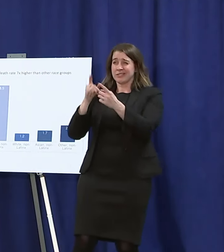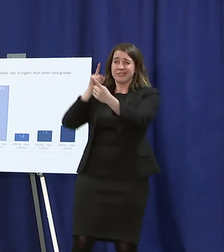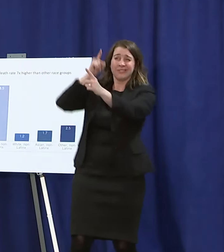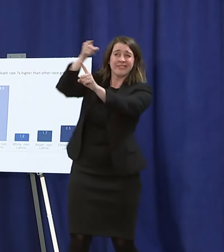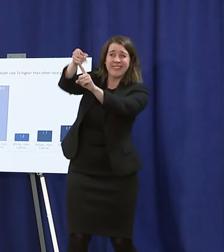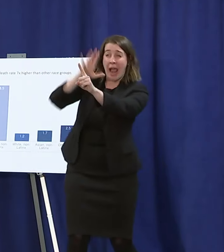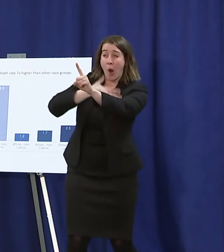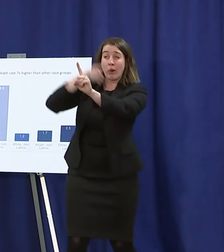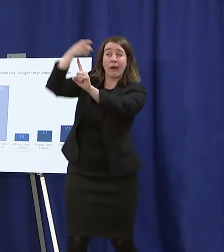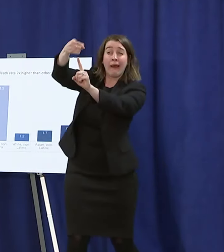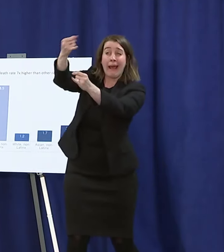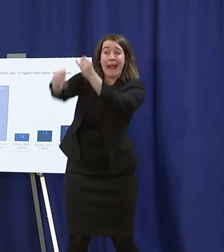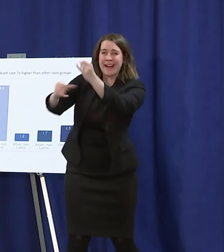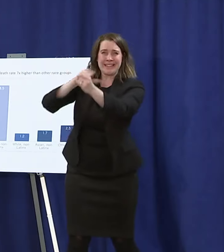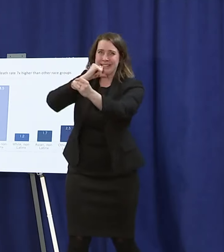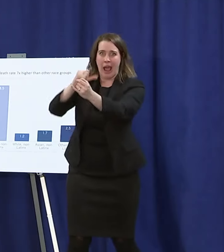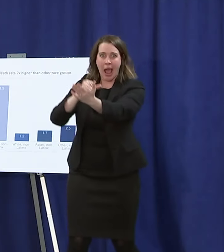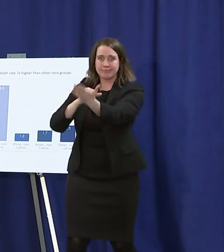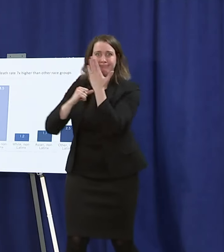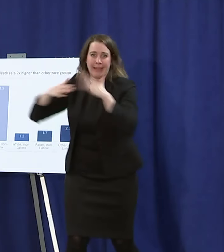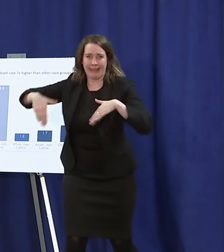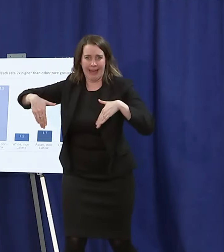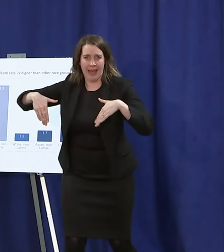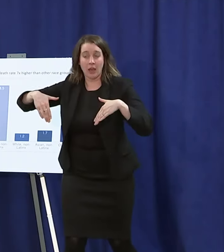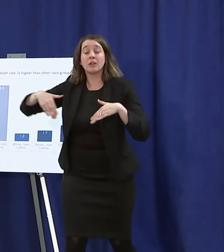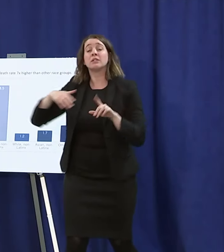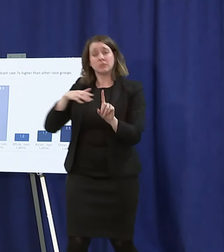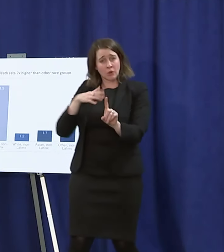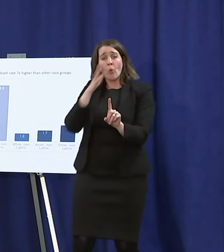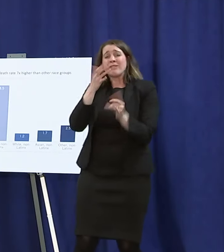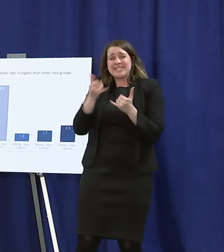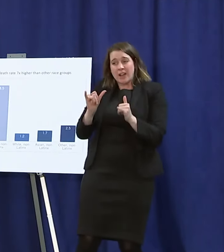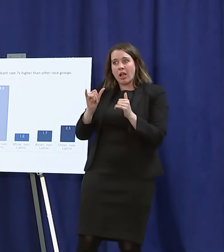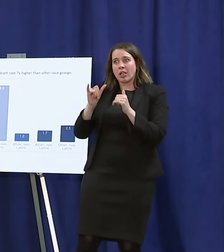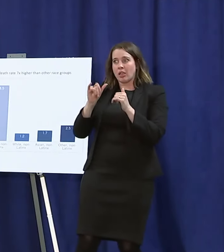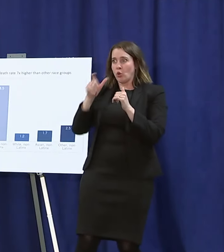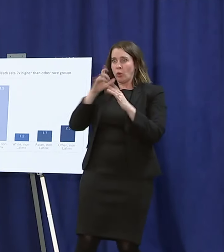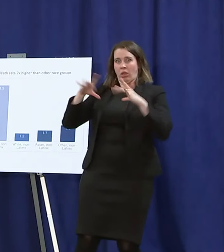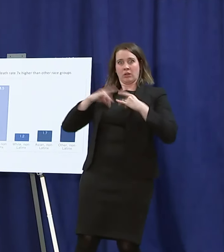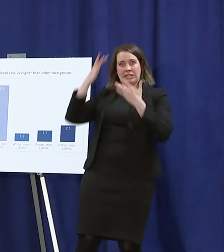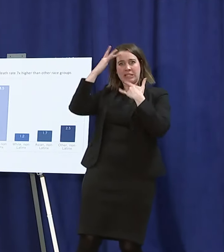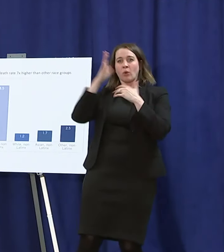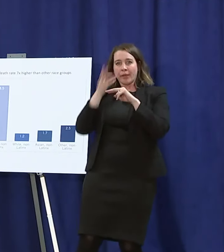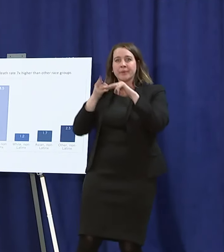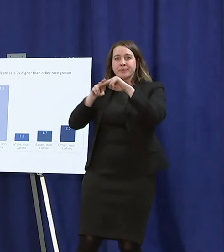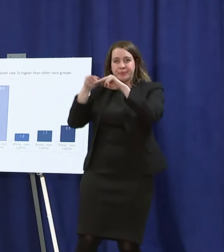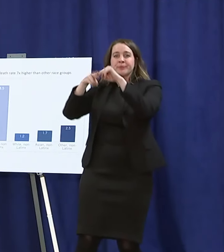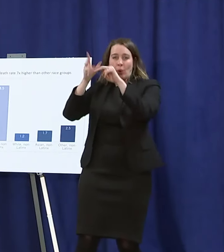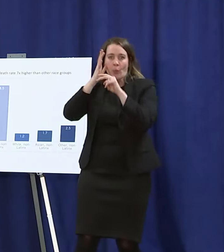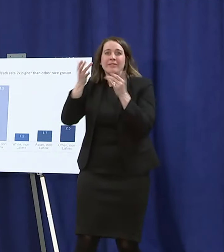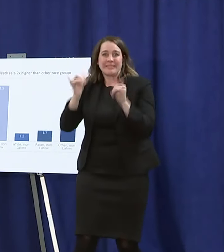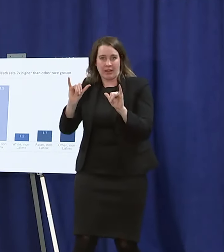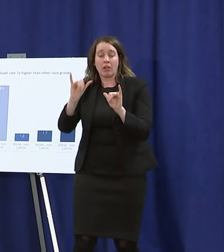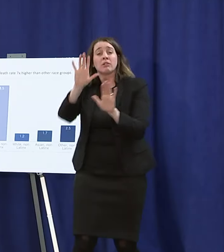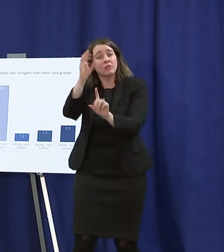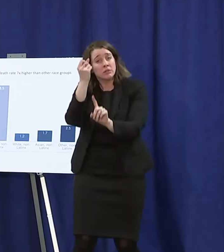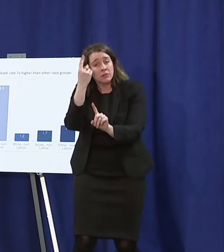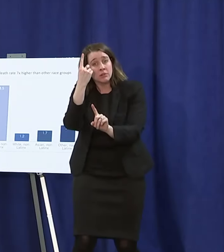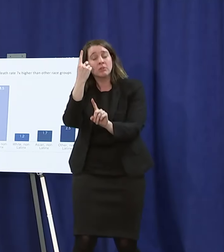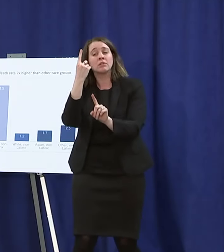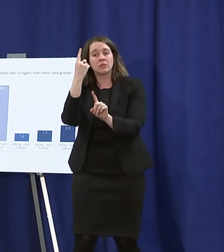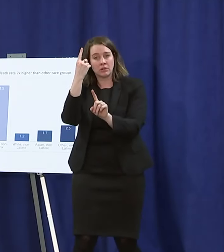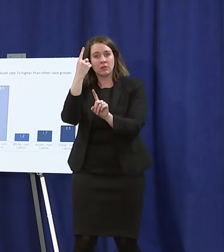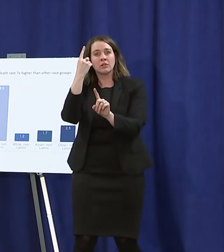journey. We're going to continue to see the number of cases go up. But as we've talked about before, we're following